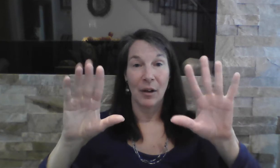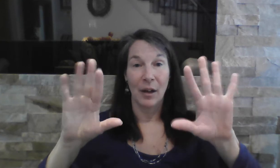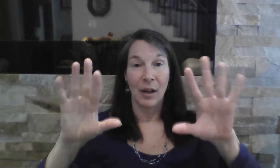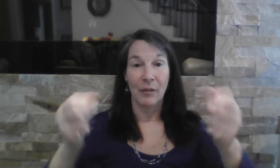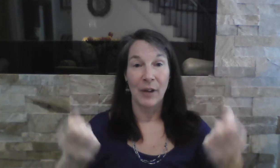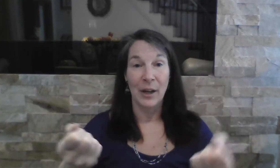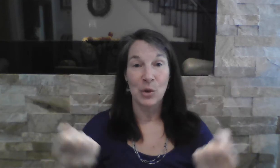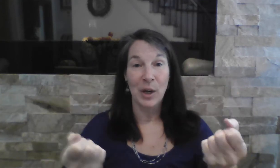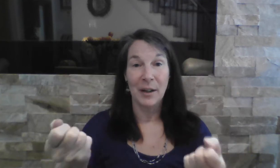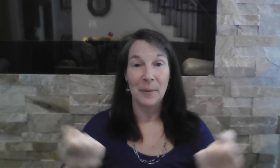Fire truck.